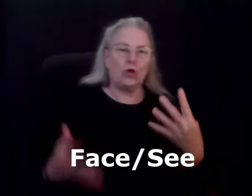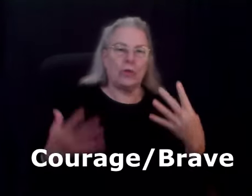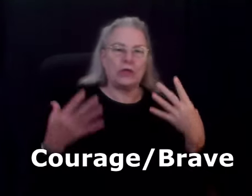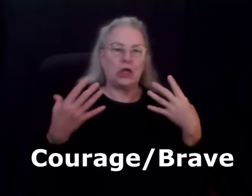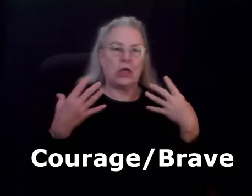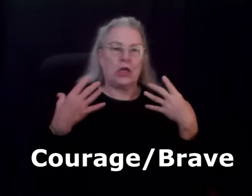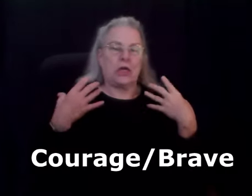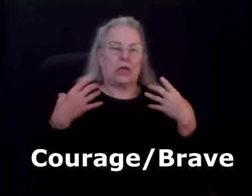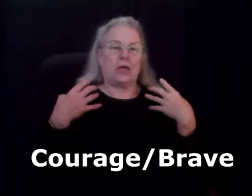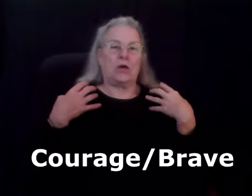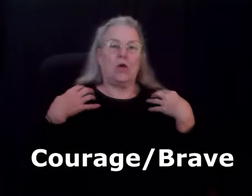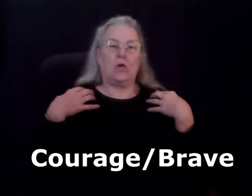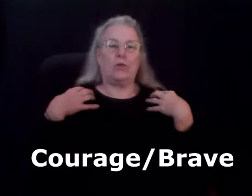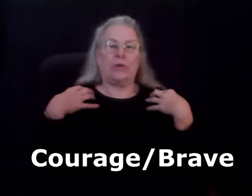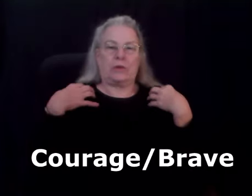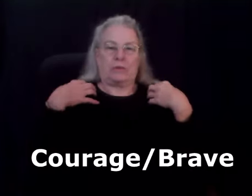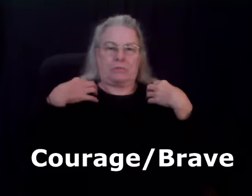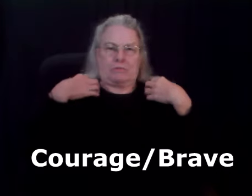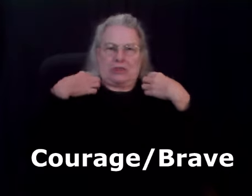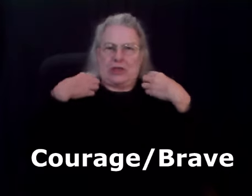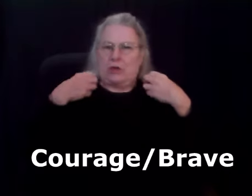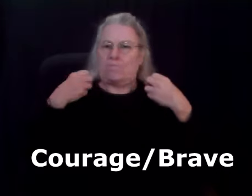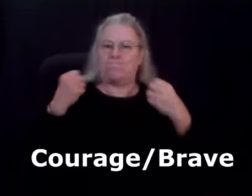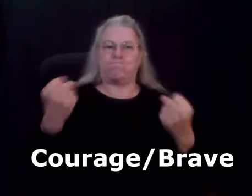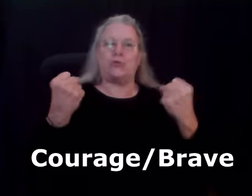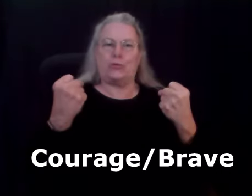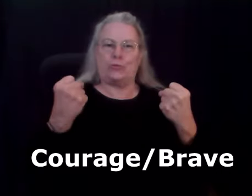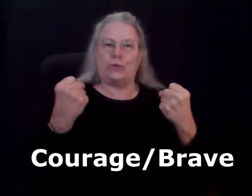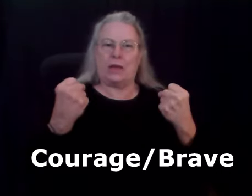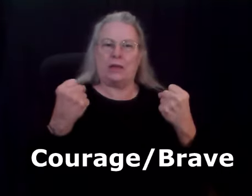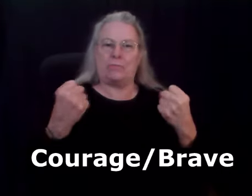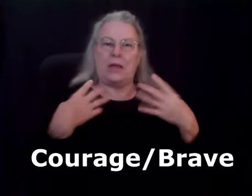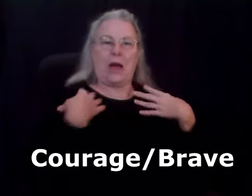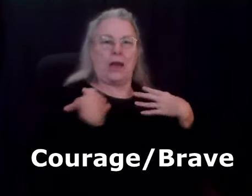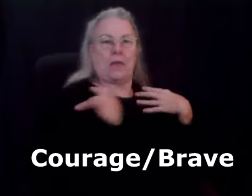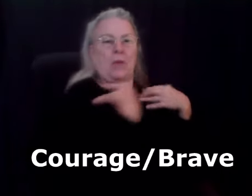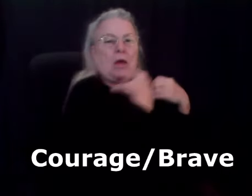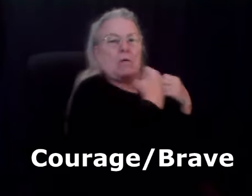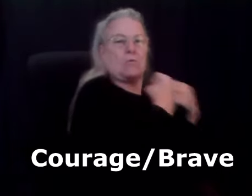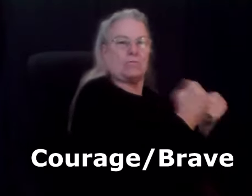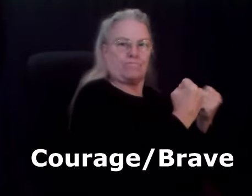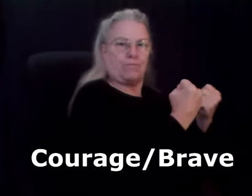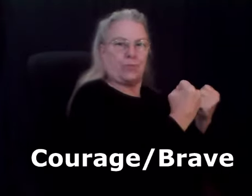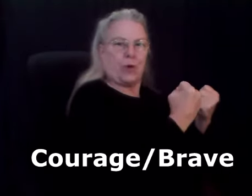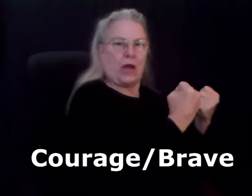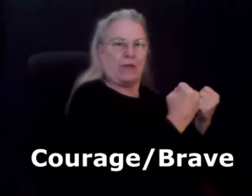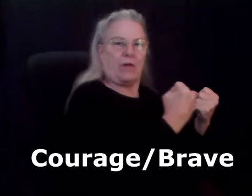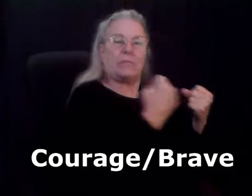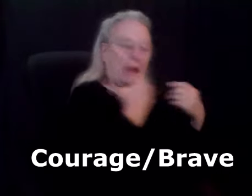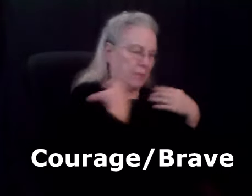Courage. Get a hold. It's like you're, ooh, look at me. I am brave. I've